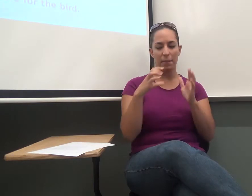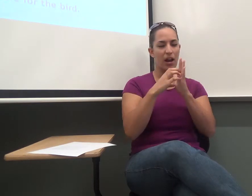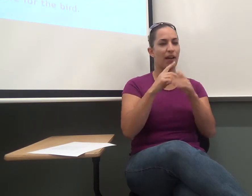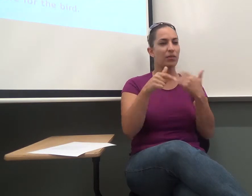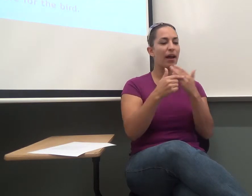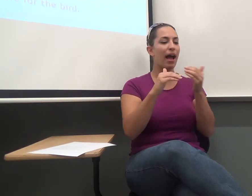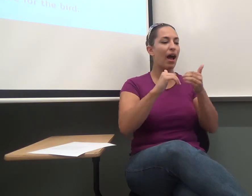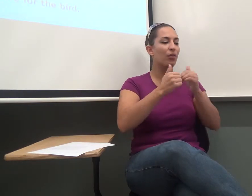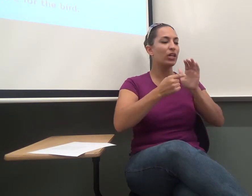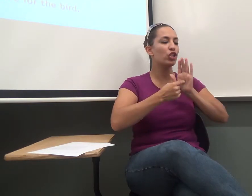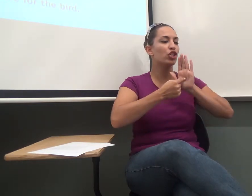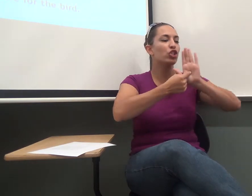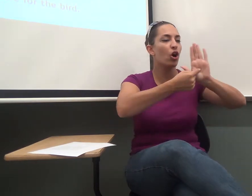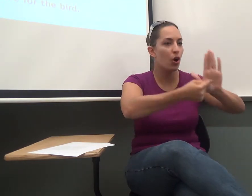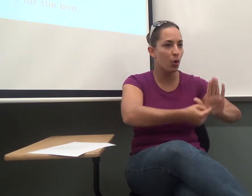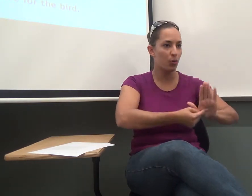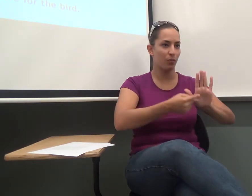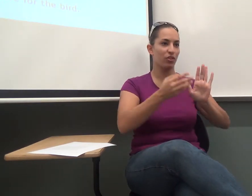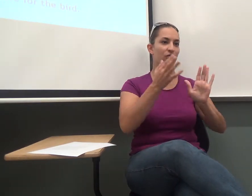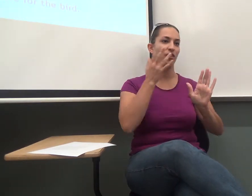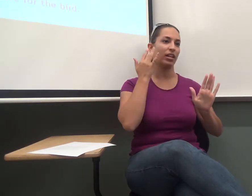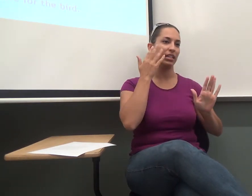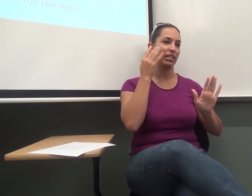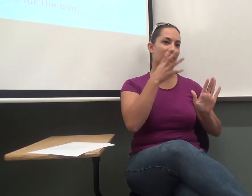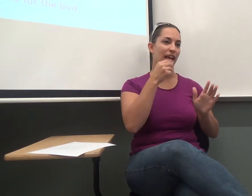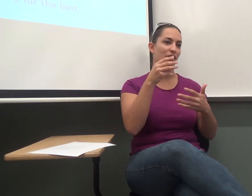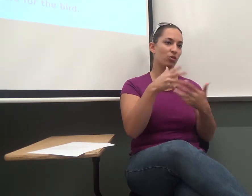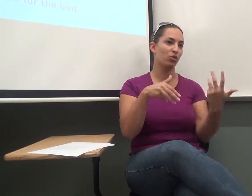agree? Yes. So then I come back over here and I go, okay,